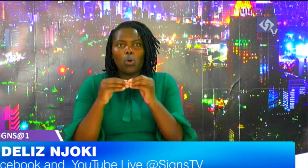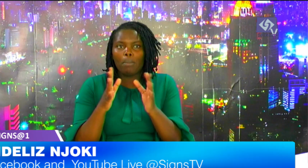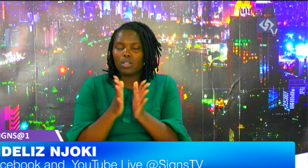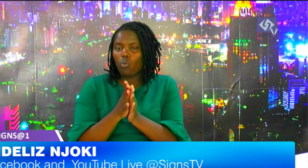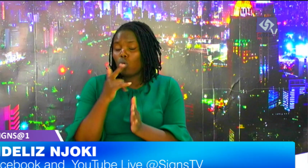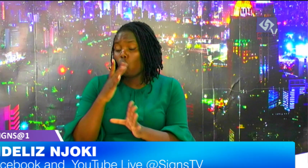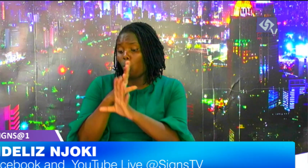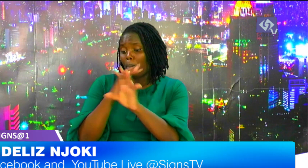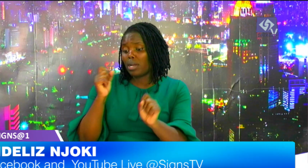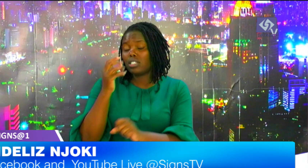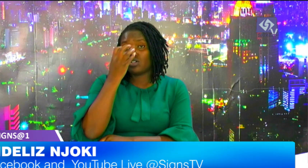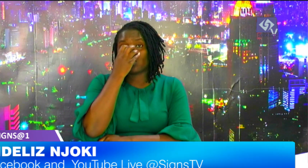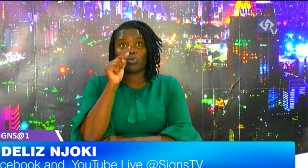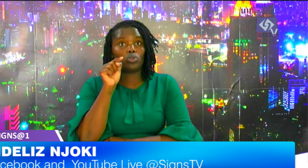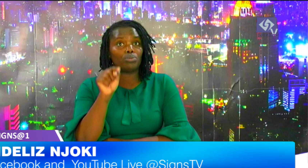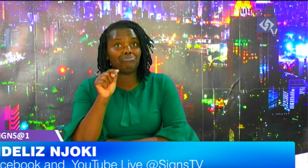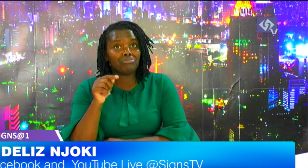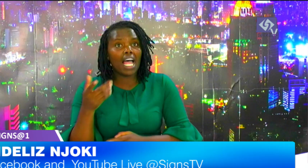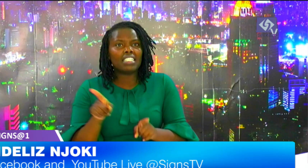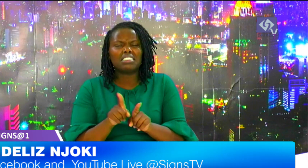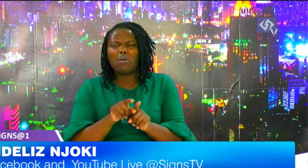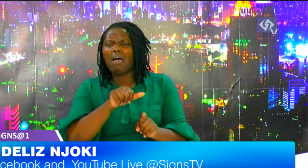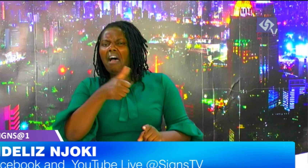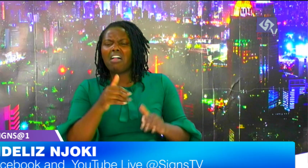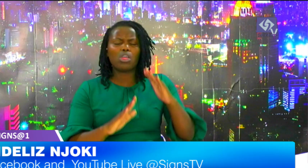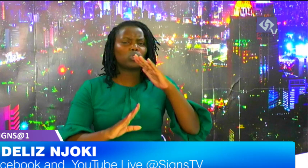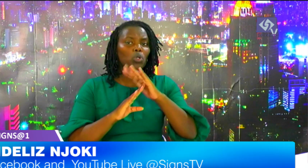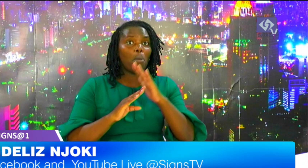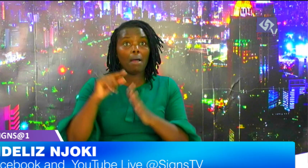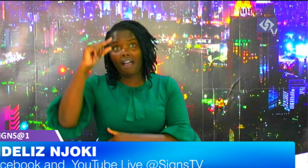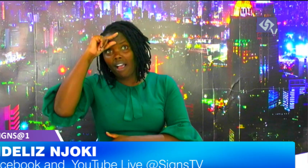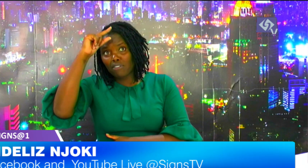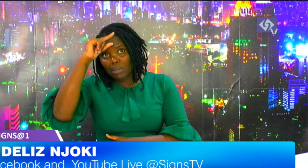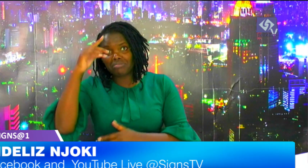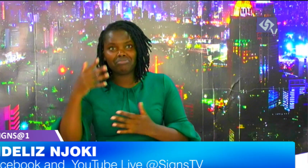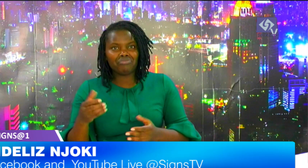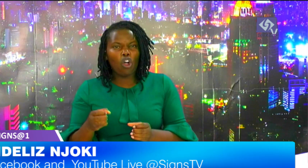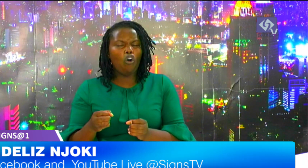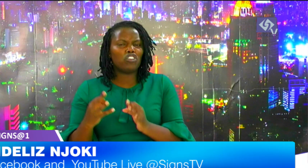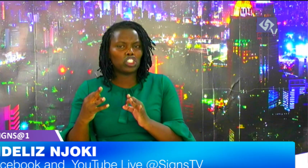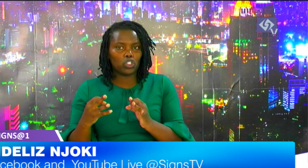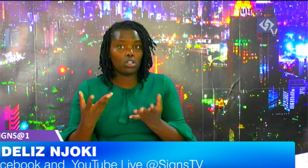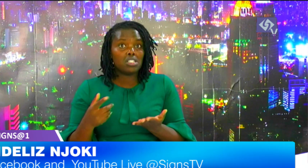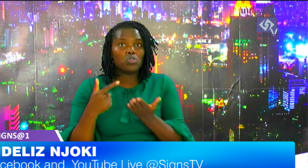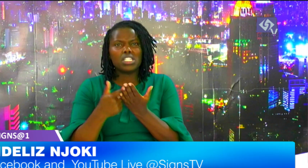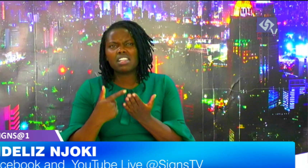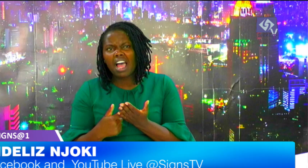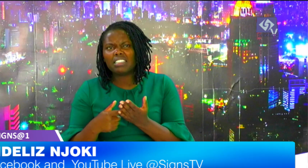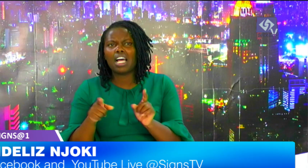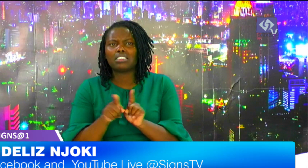Widodo is expected to meet with President William Ruto and other top government officials to discuss